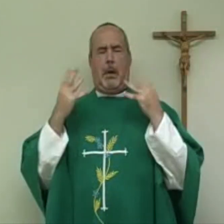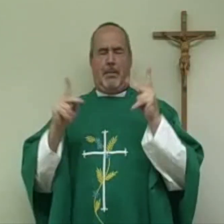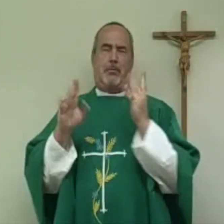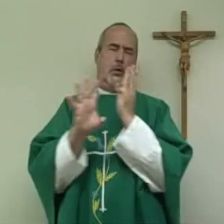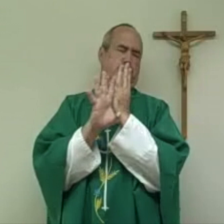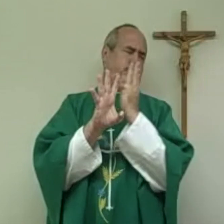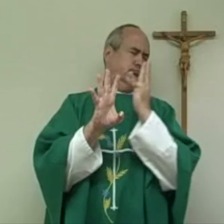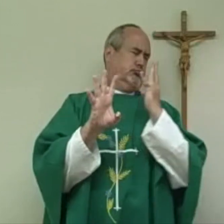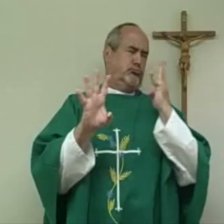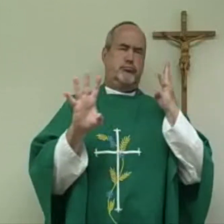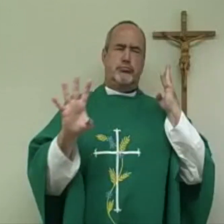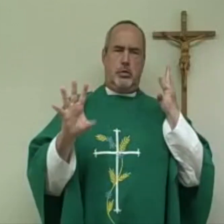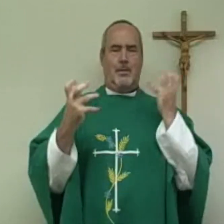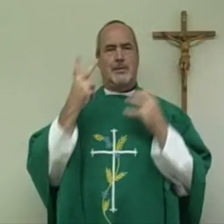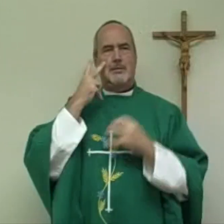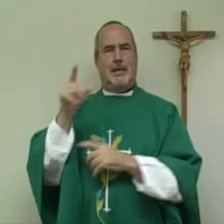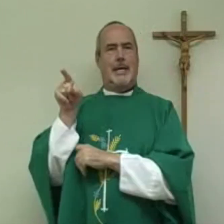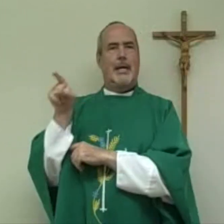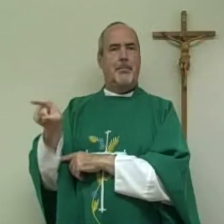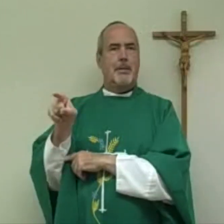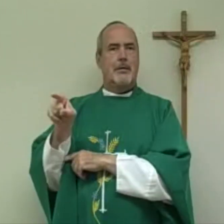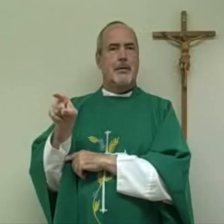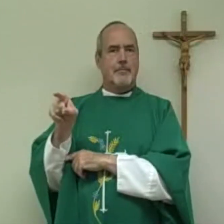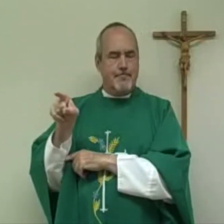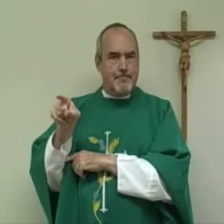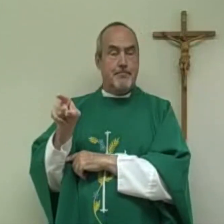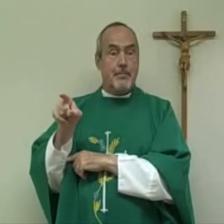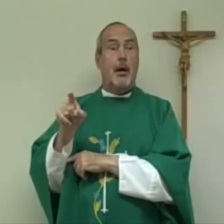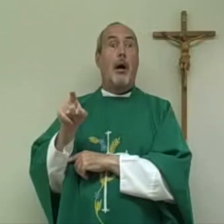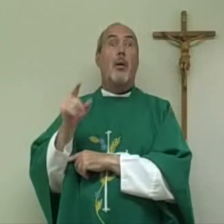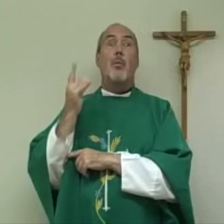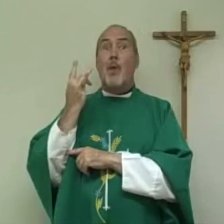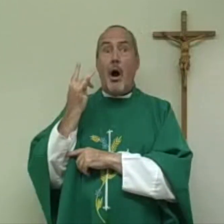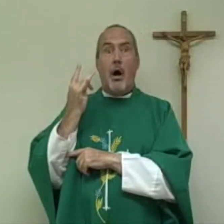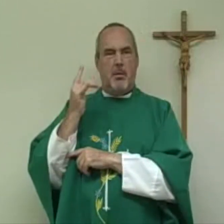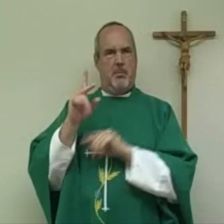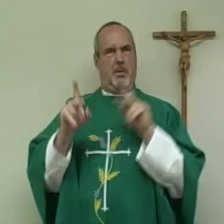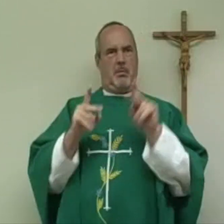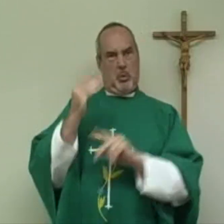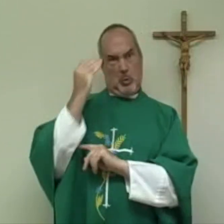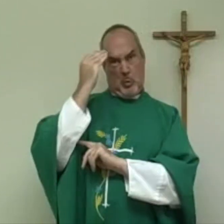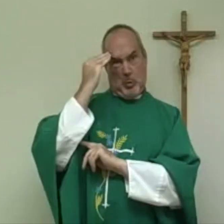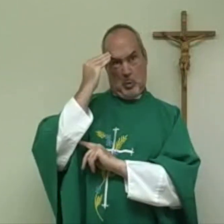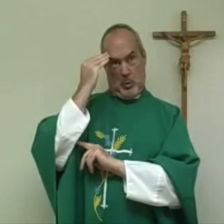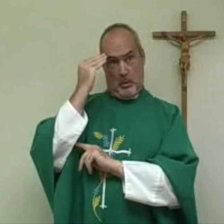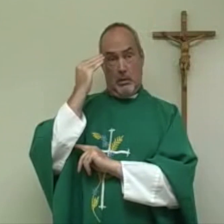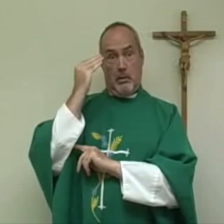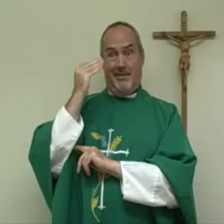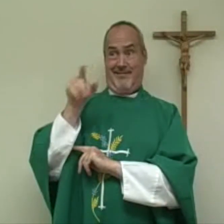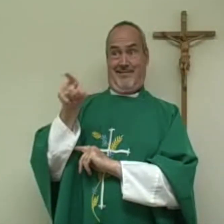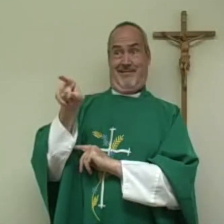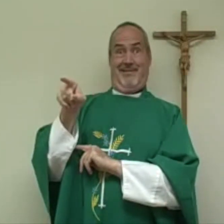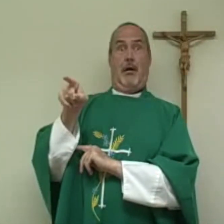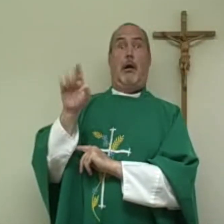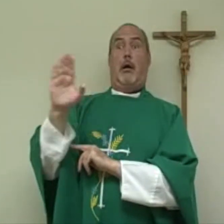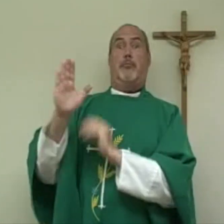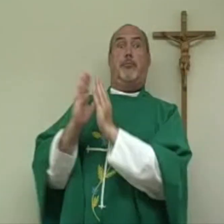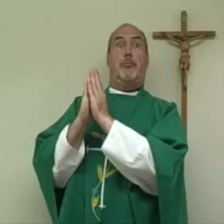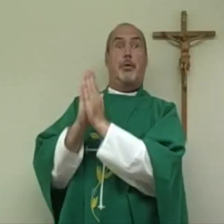but while he was alive, people would line up to come see him. And they did that because